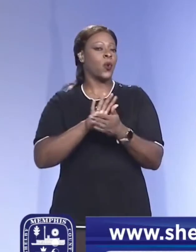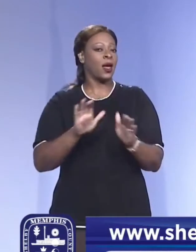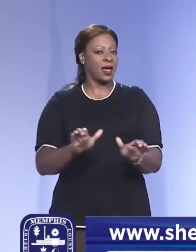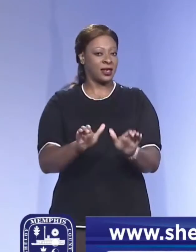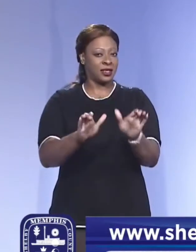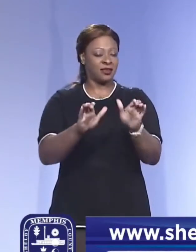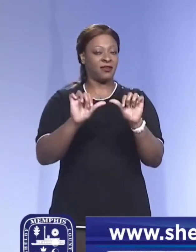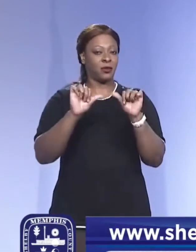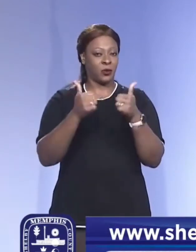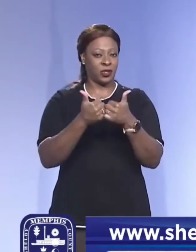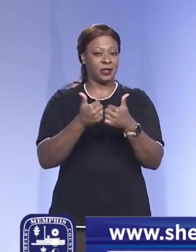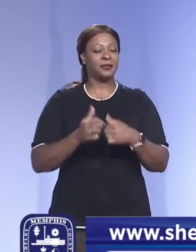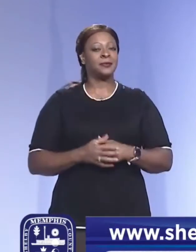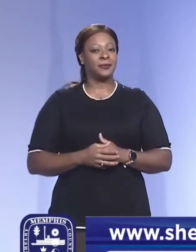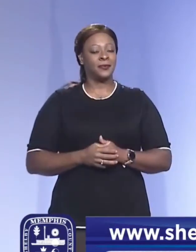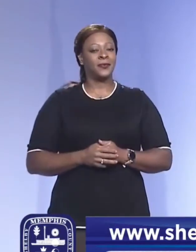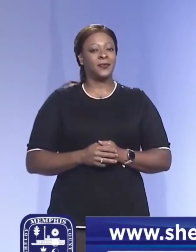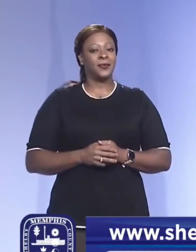Activity Association.